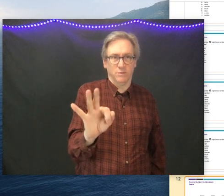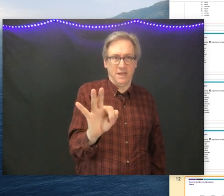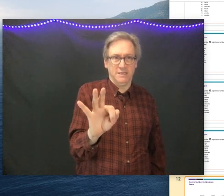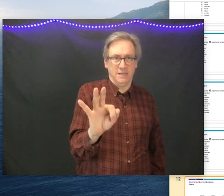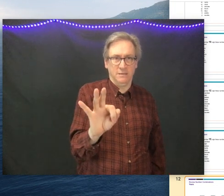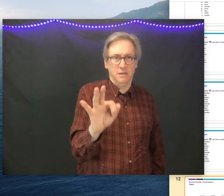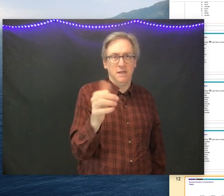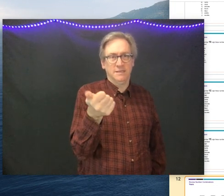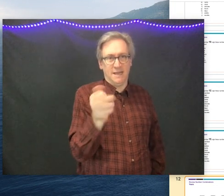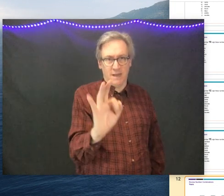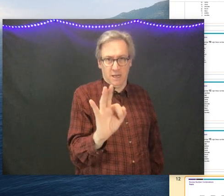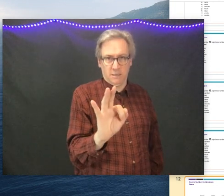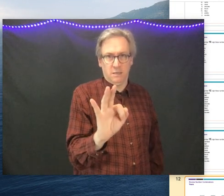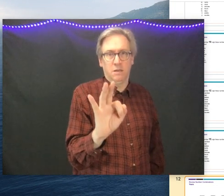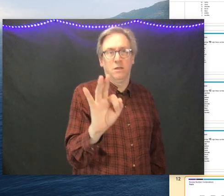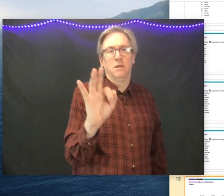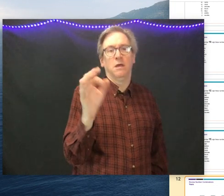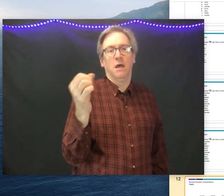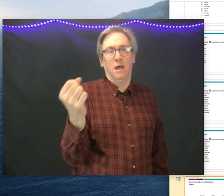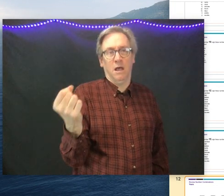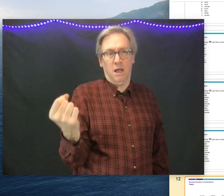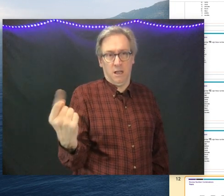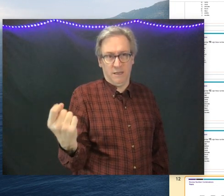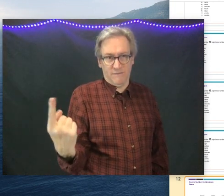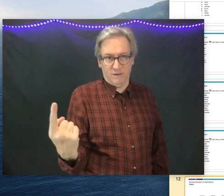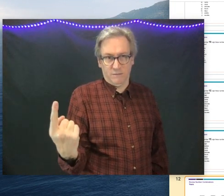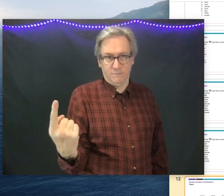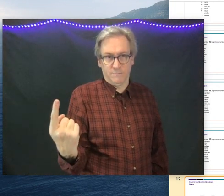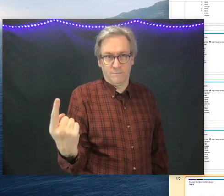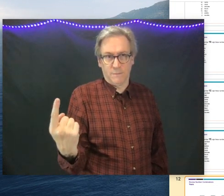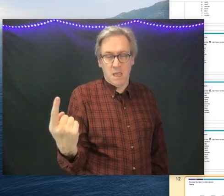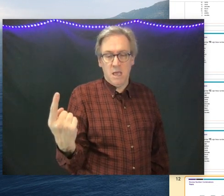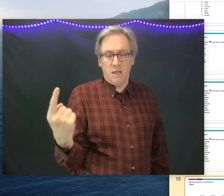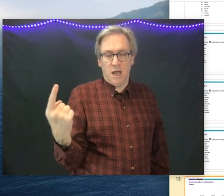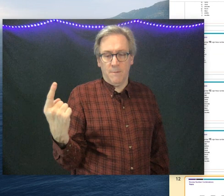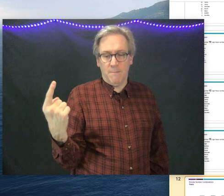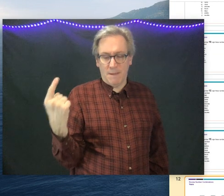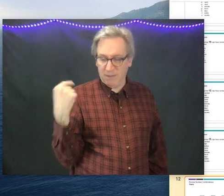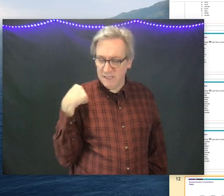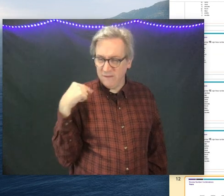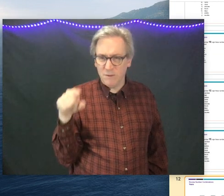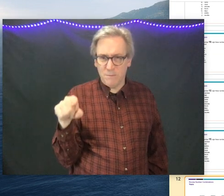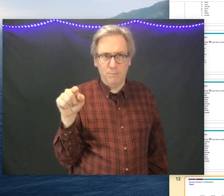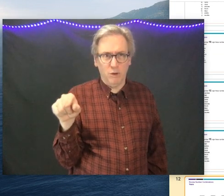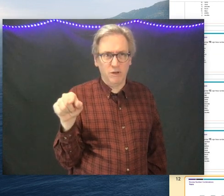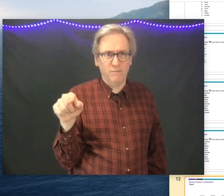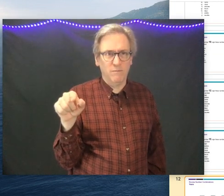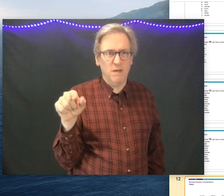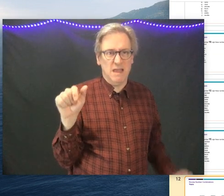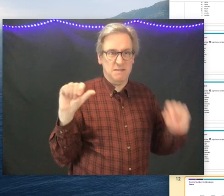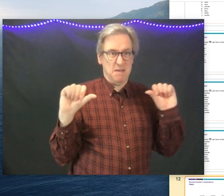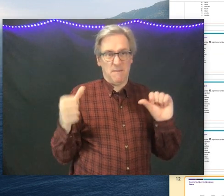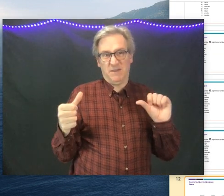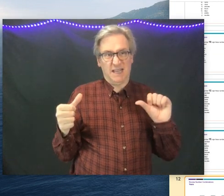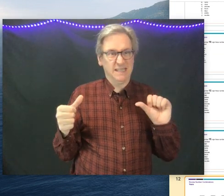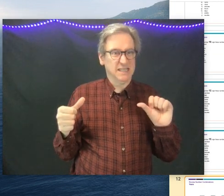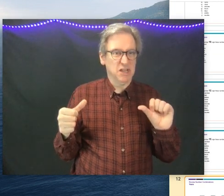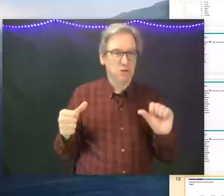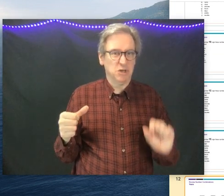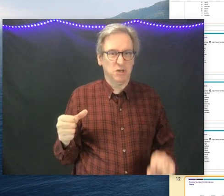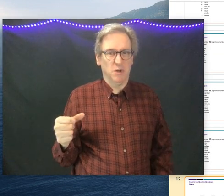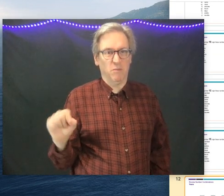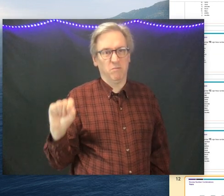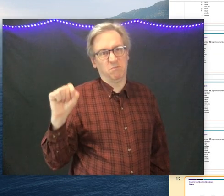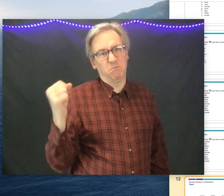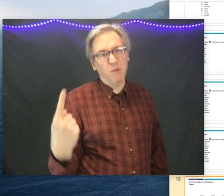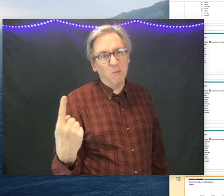that. So 19, 10-9, 11. I believe the book emphasizes that you